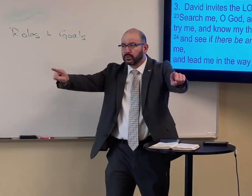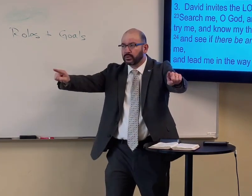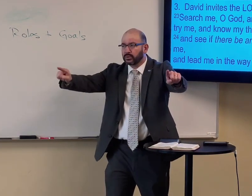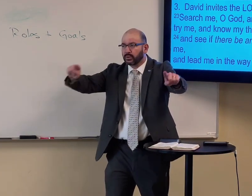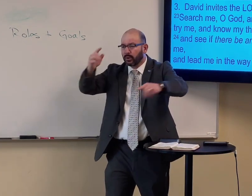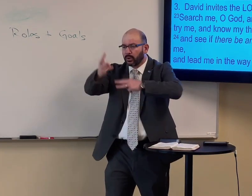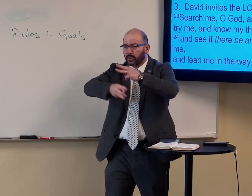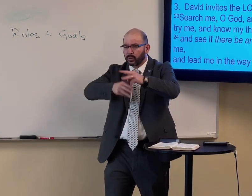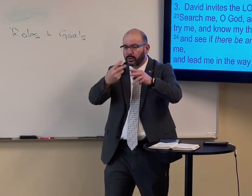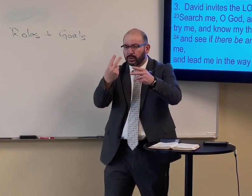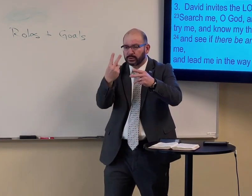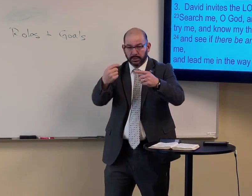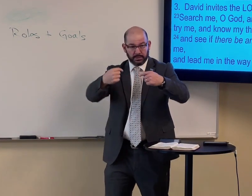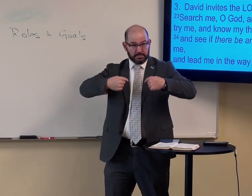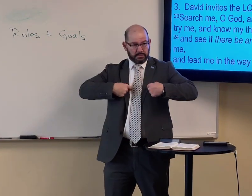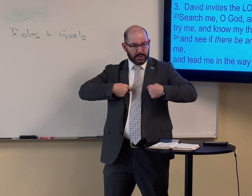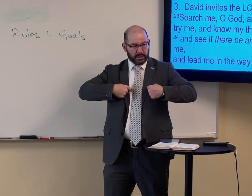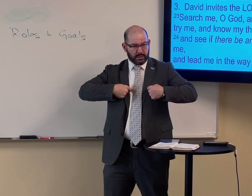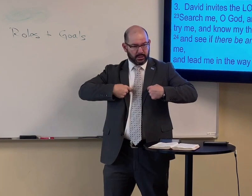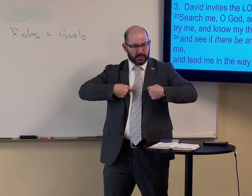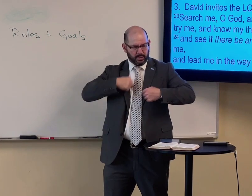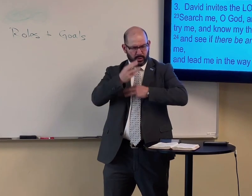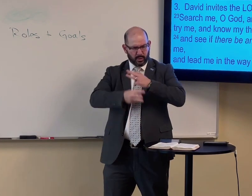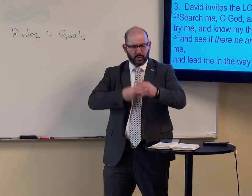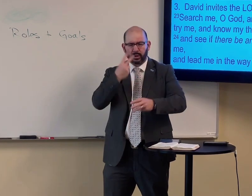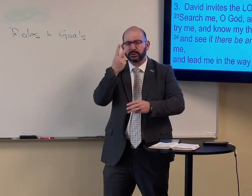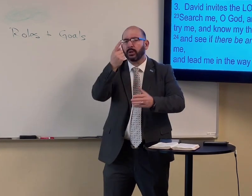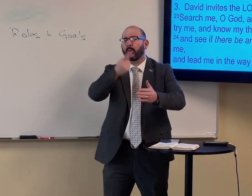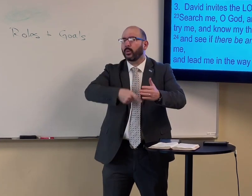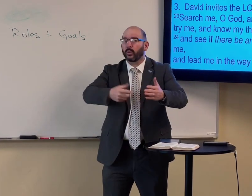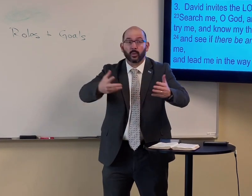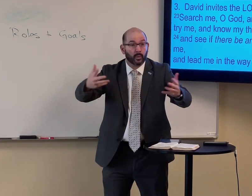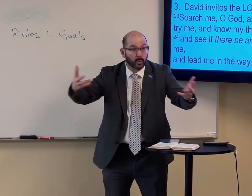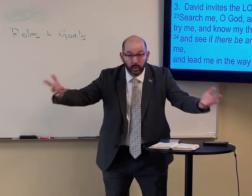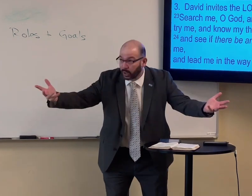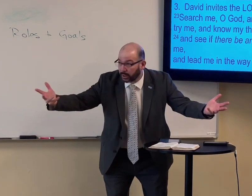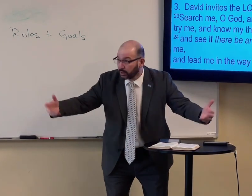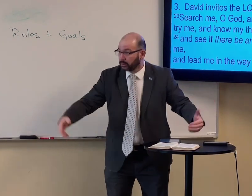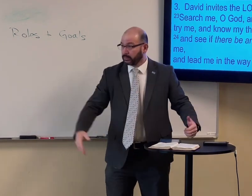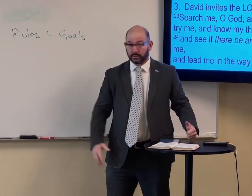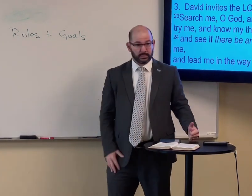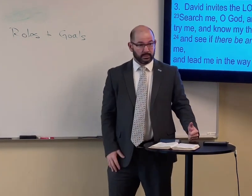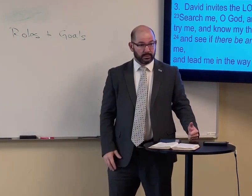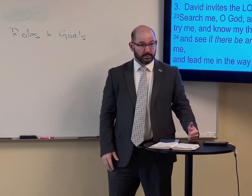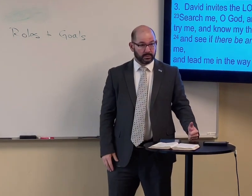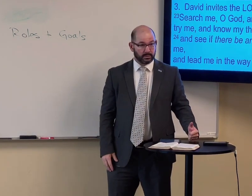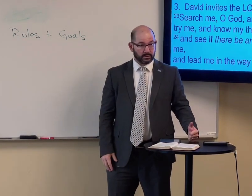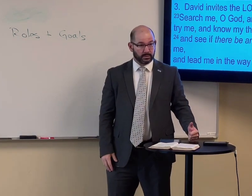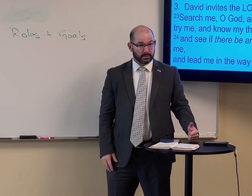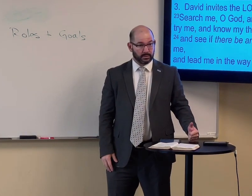How does the world see you? How does the world see me? What does the world see?